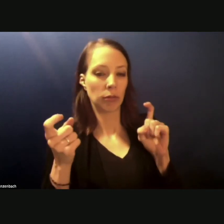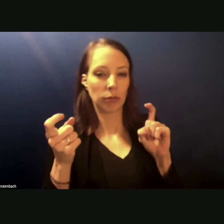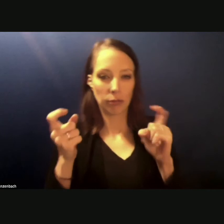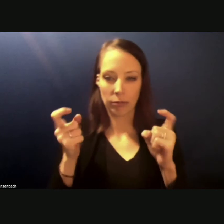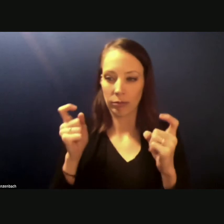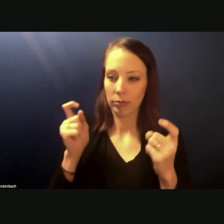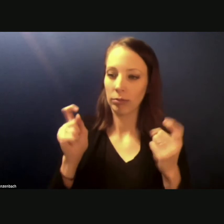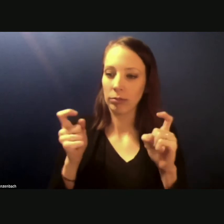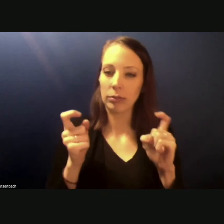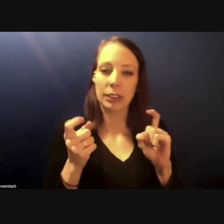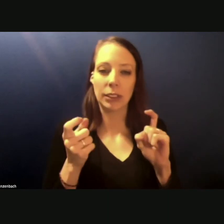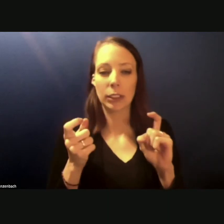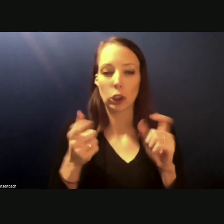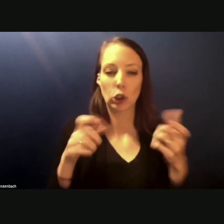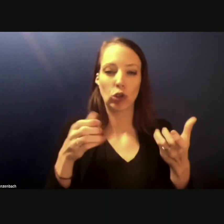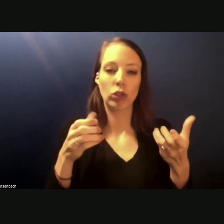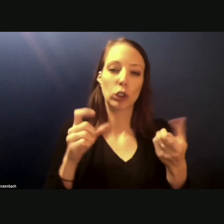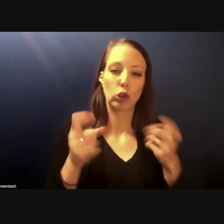bit.